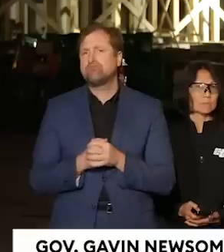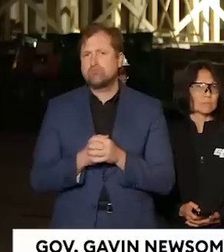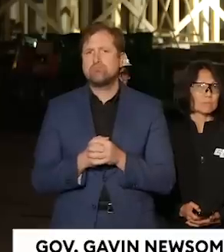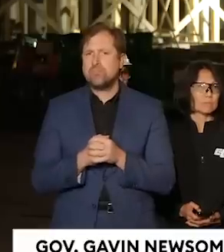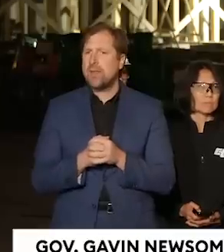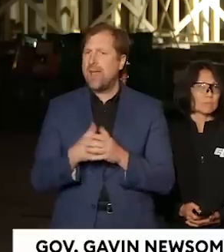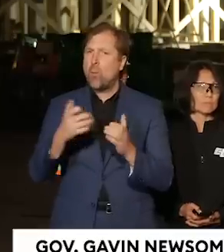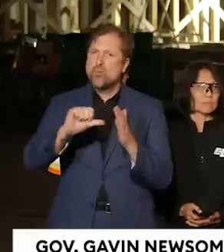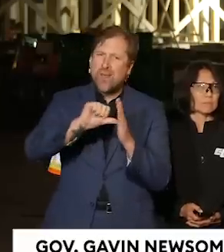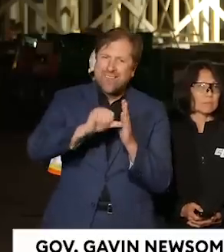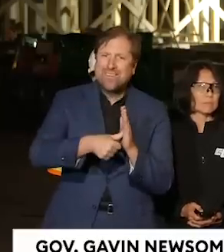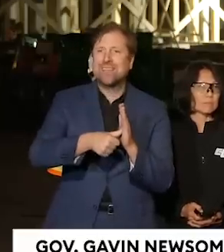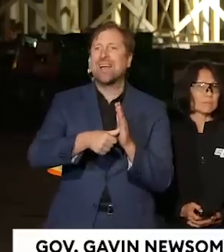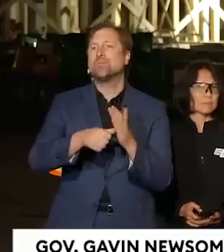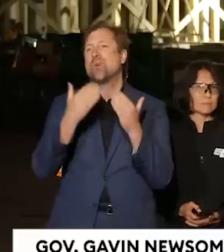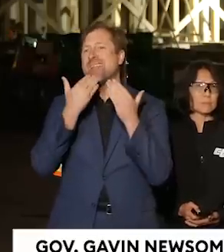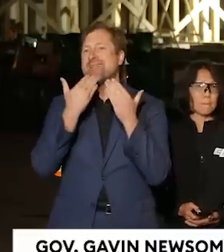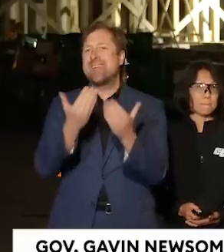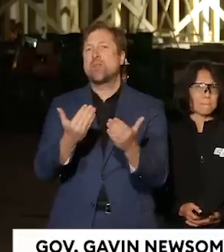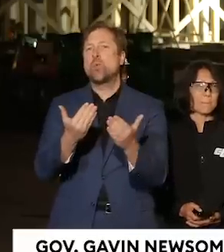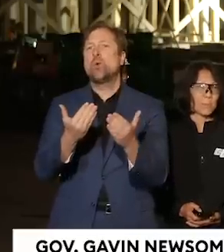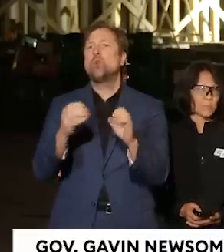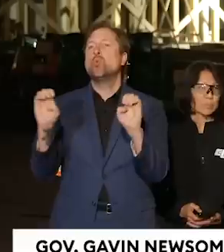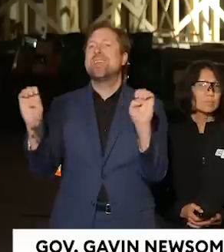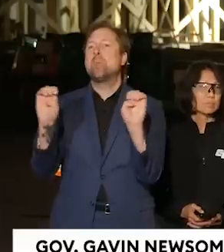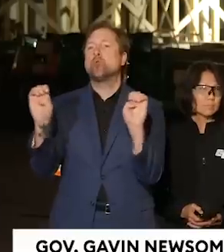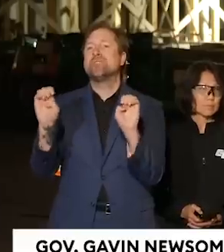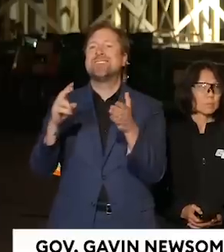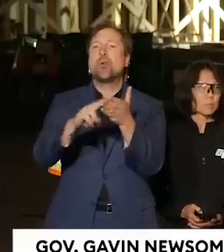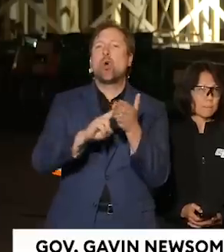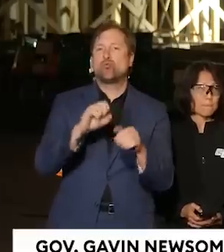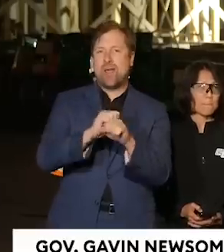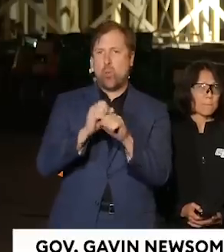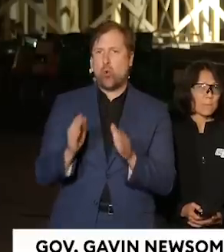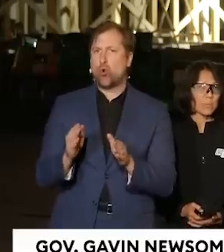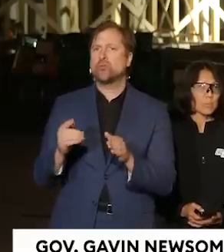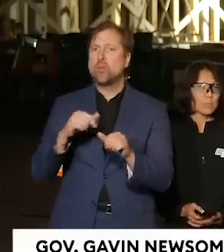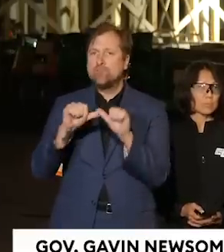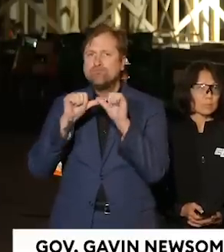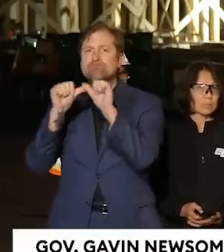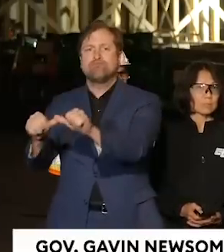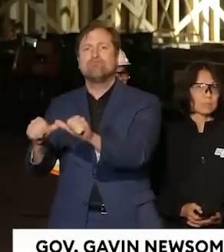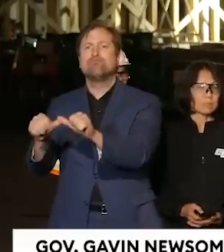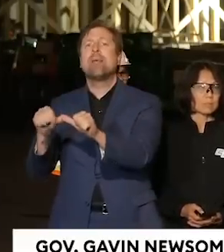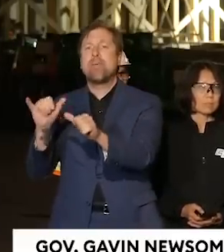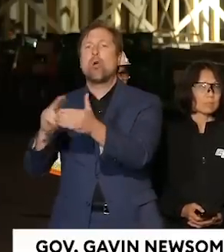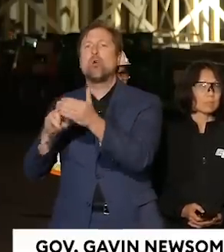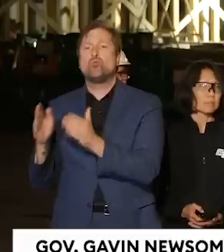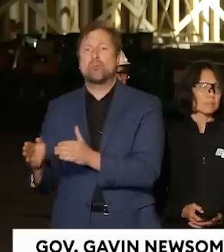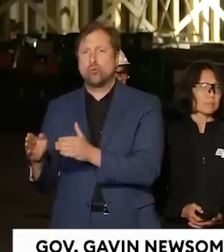impress upon you more, thank the 2 emergency contractors. We decided to stick with them. They've just hit the ground